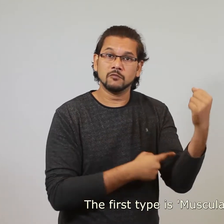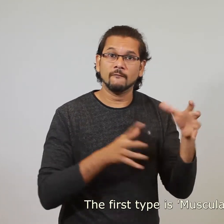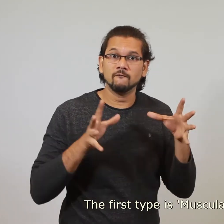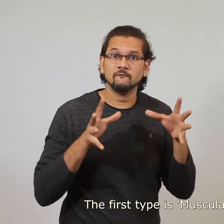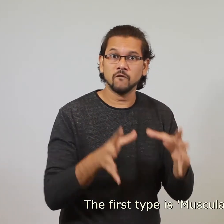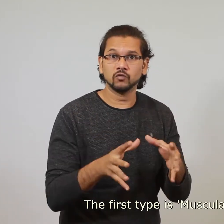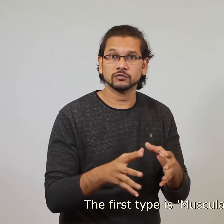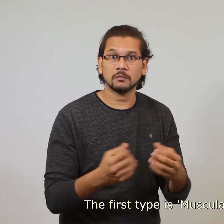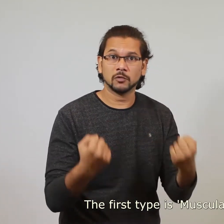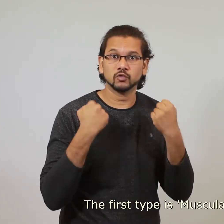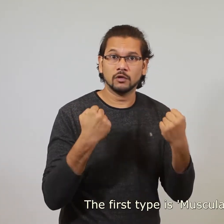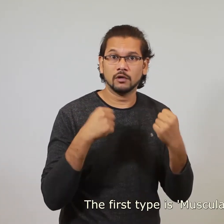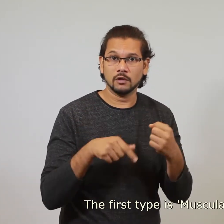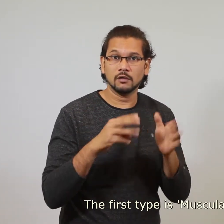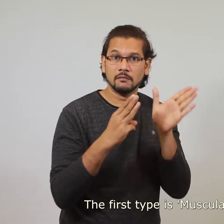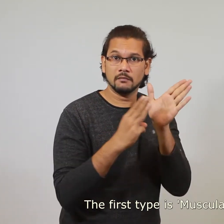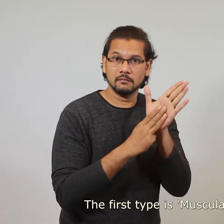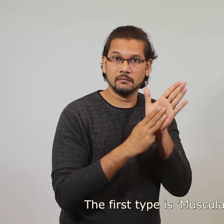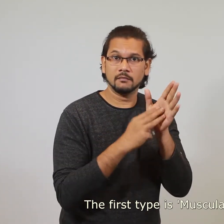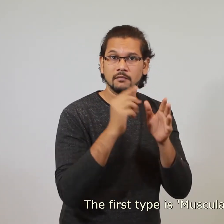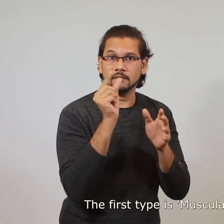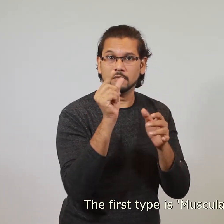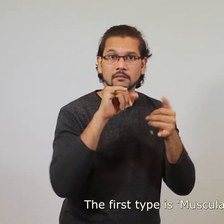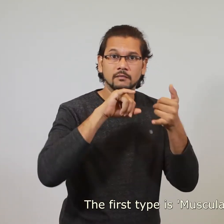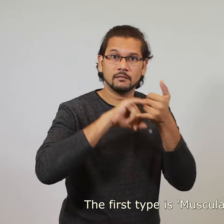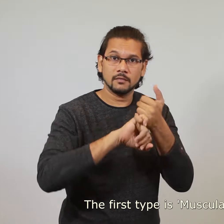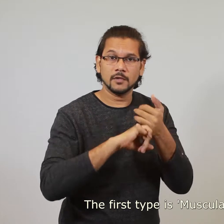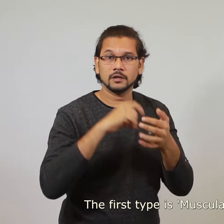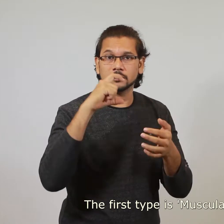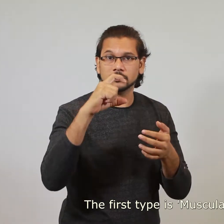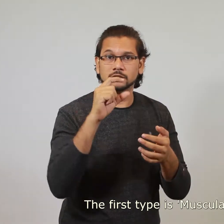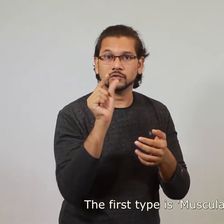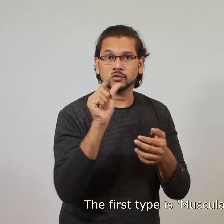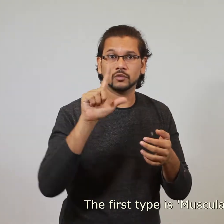Muscular force.